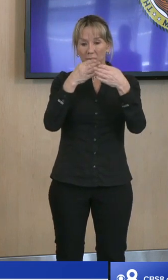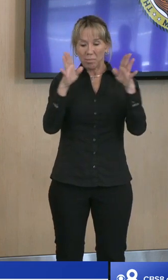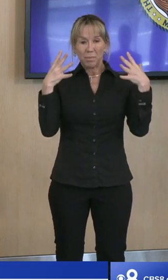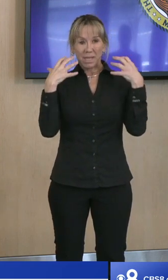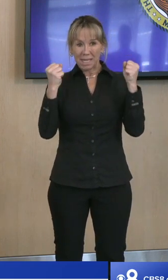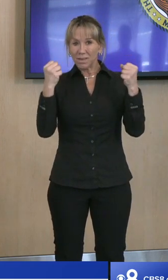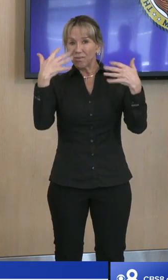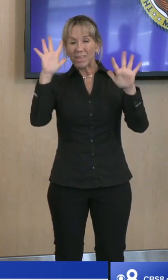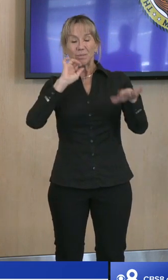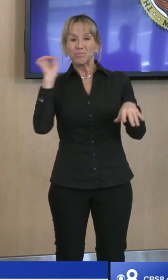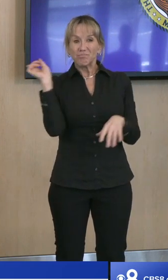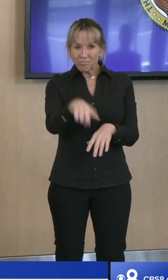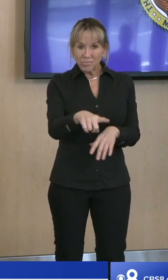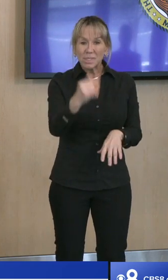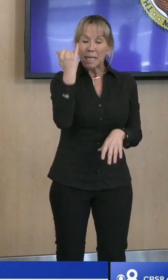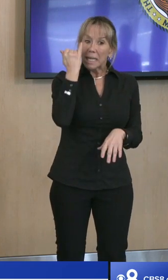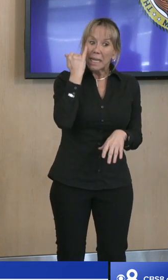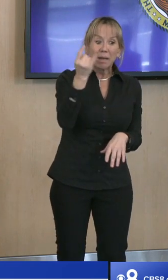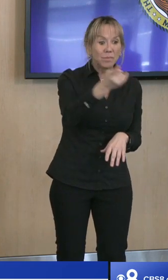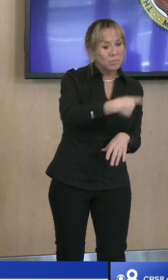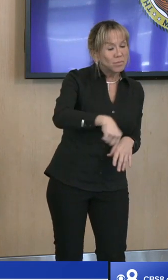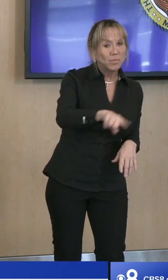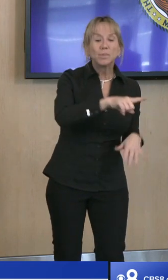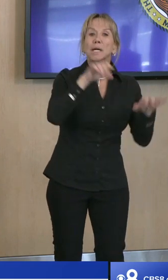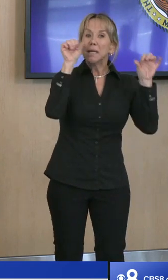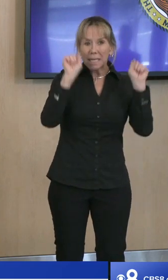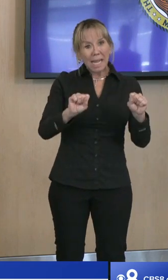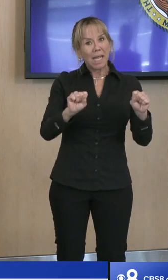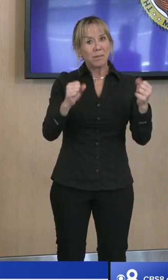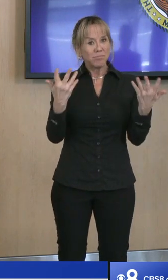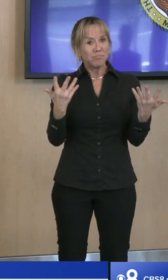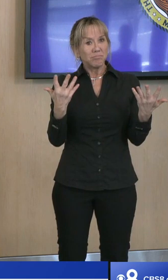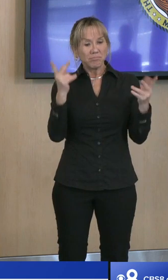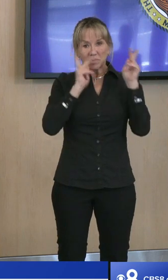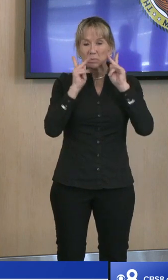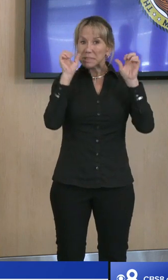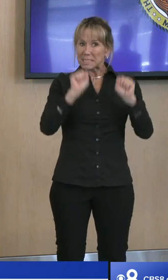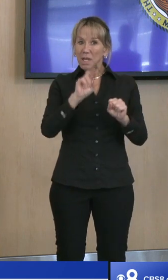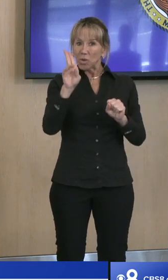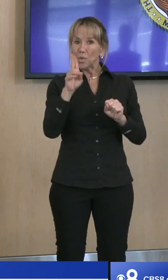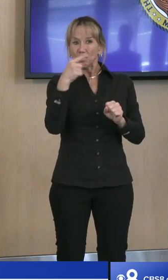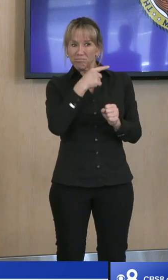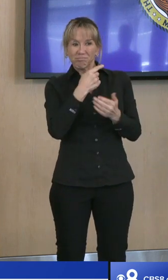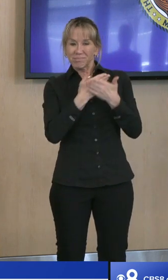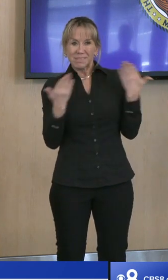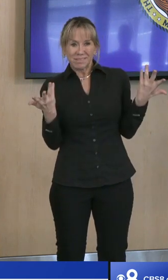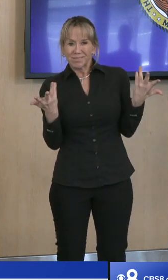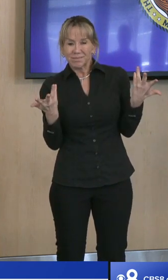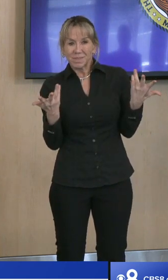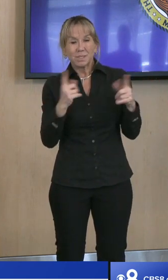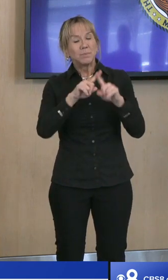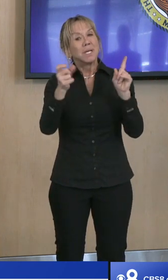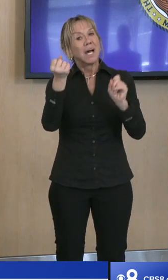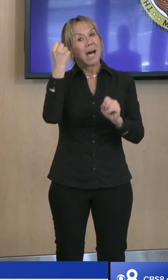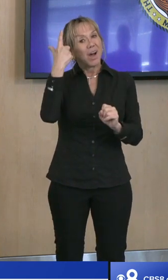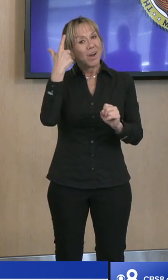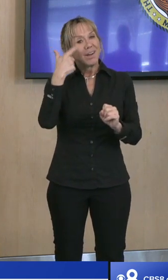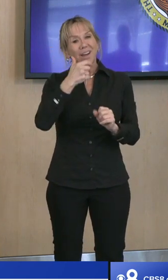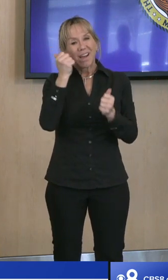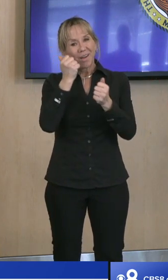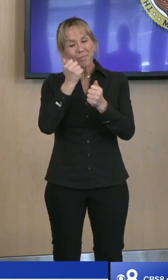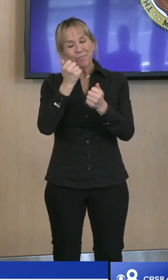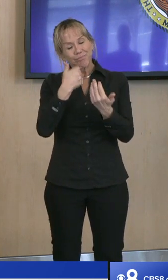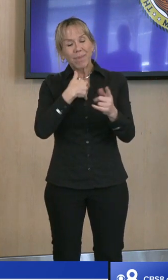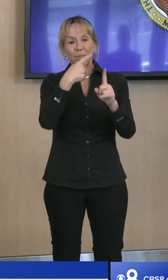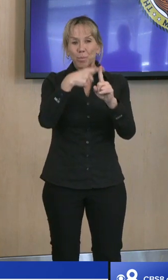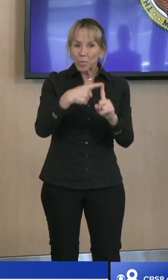general public, if they choose to do so, can utilize these materials. But understand there are pros and cons.